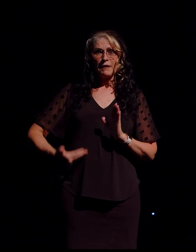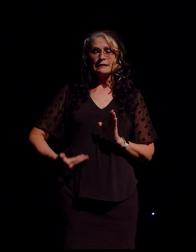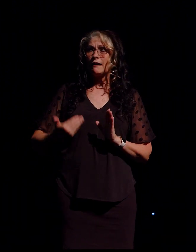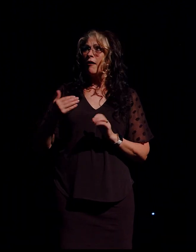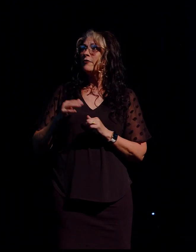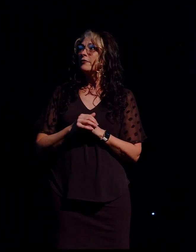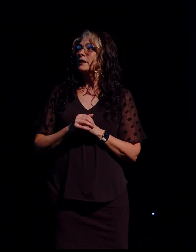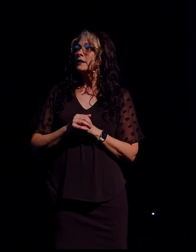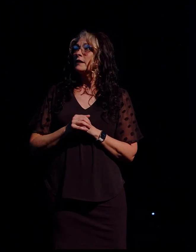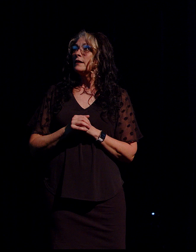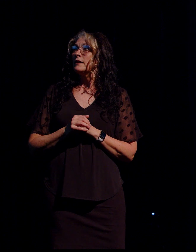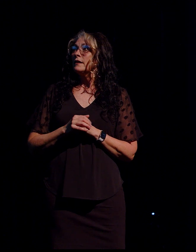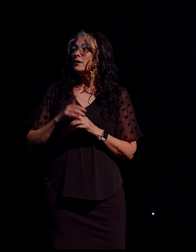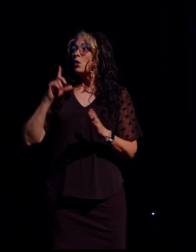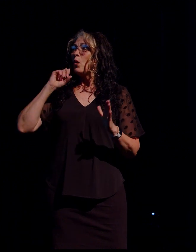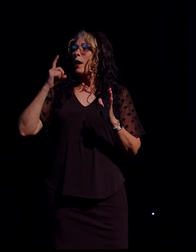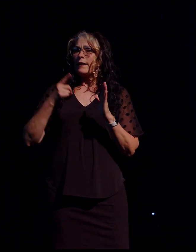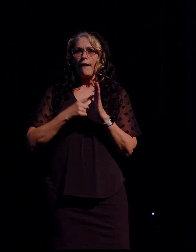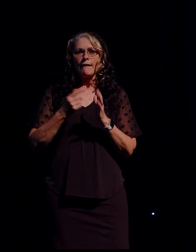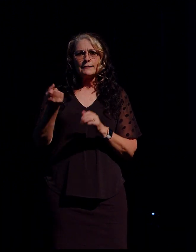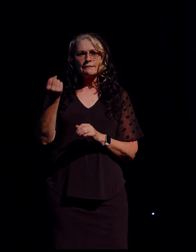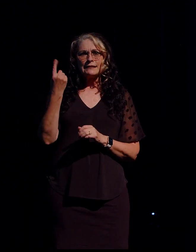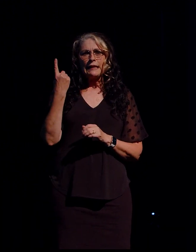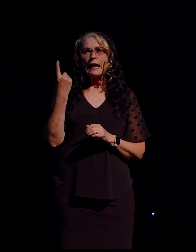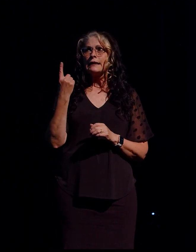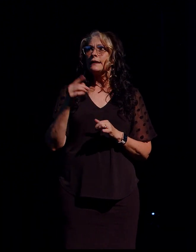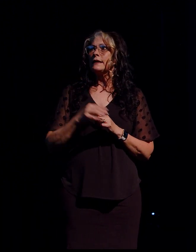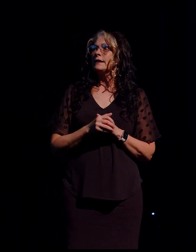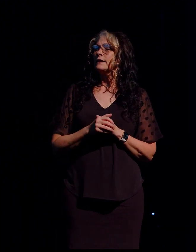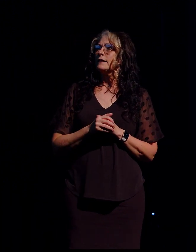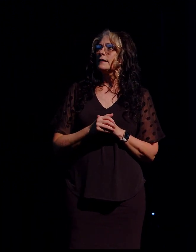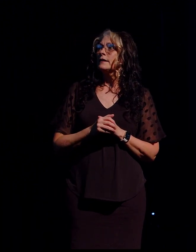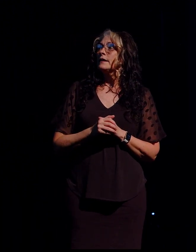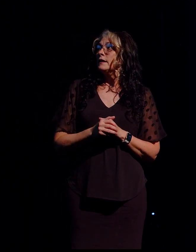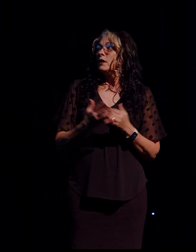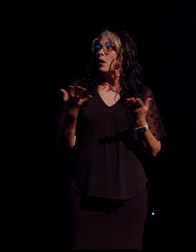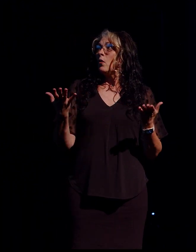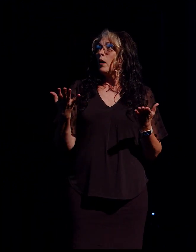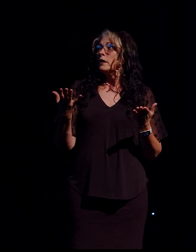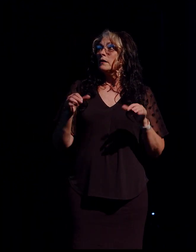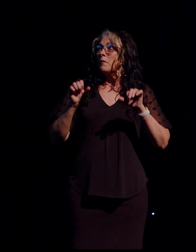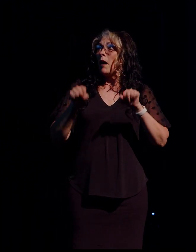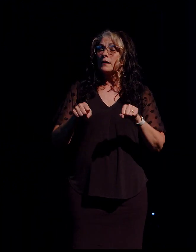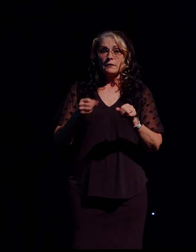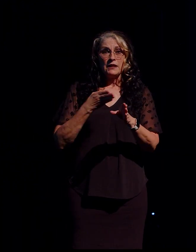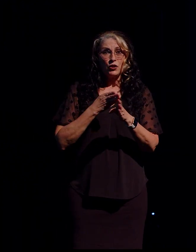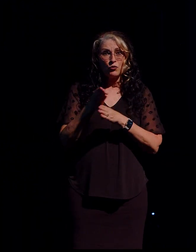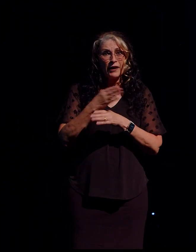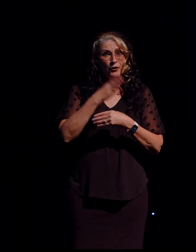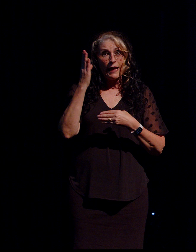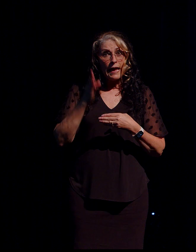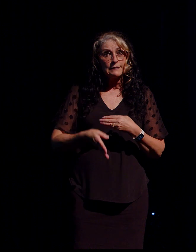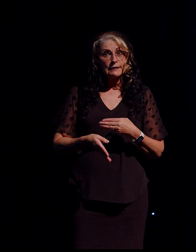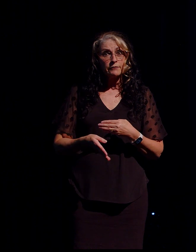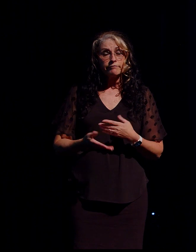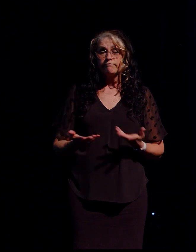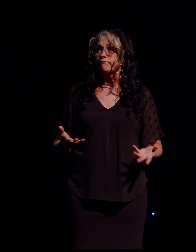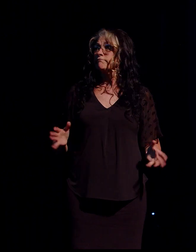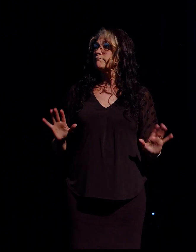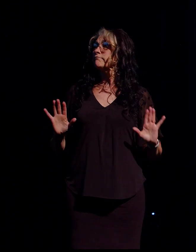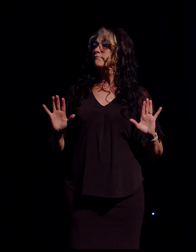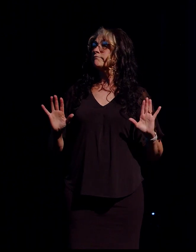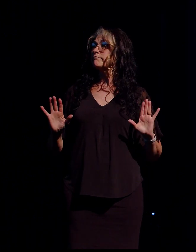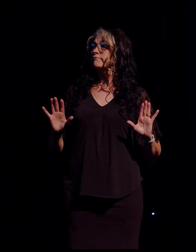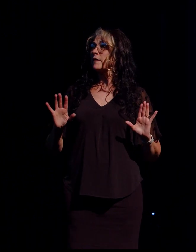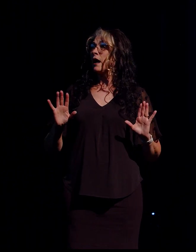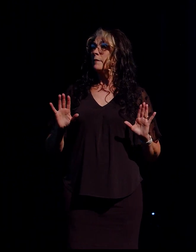myself. It was recognizing and understanding this was potentially a career-ending injury, but definitely a